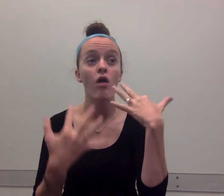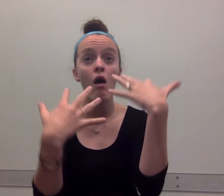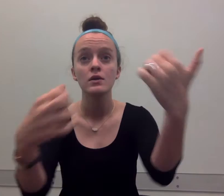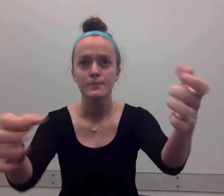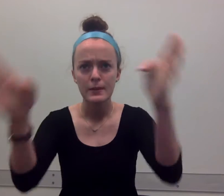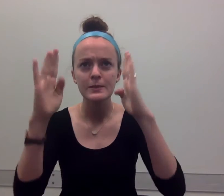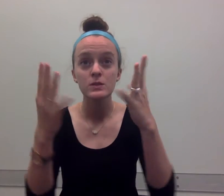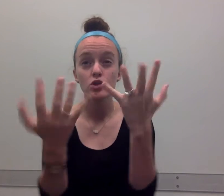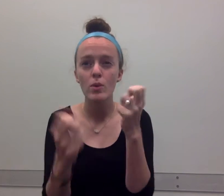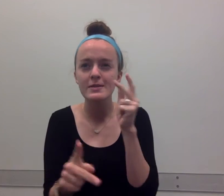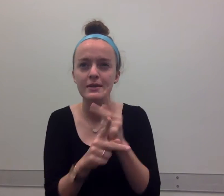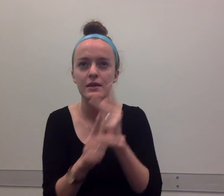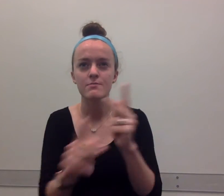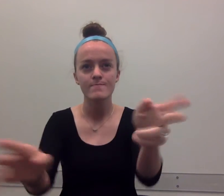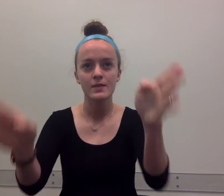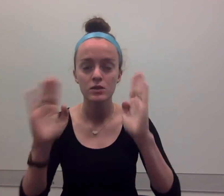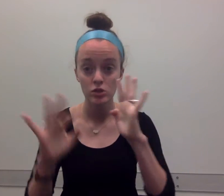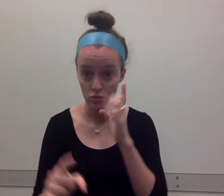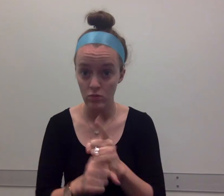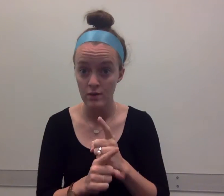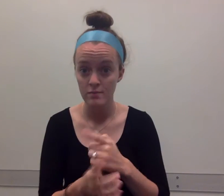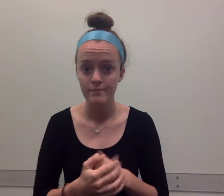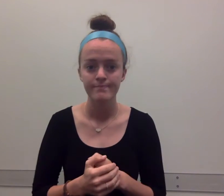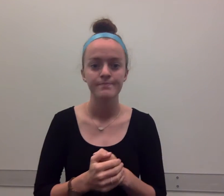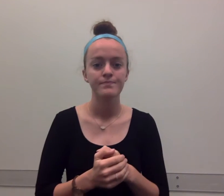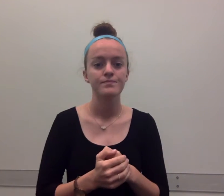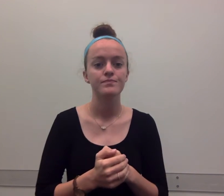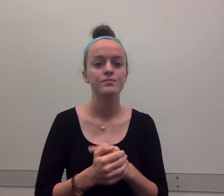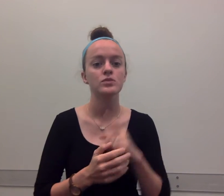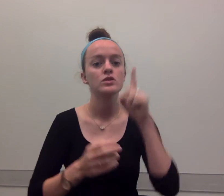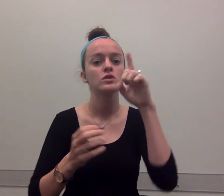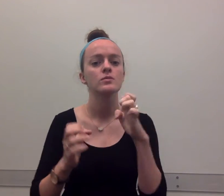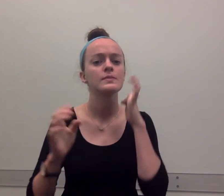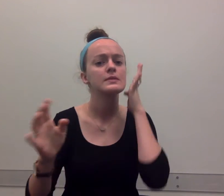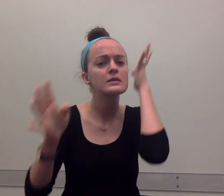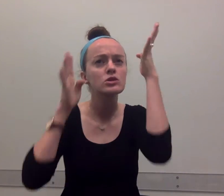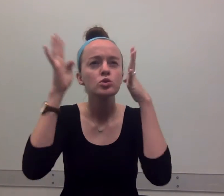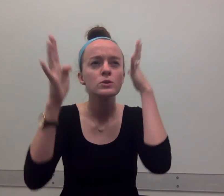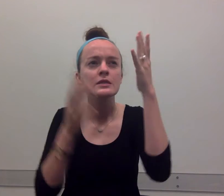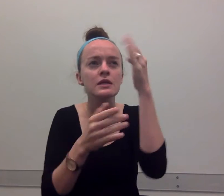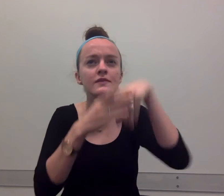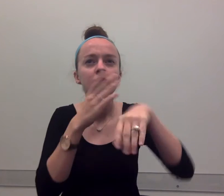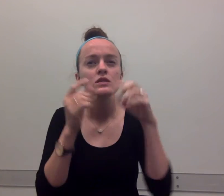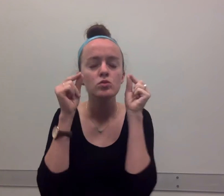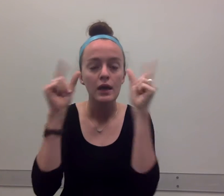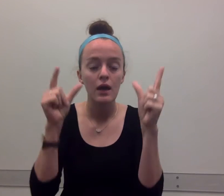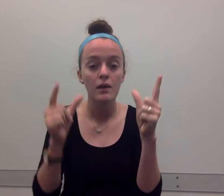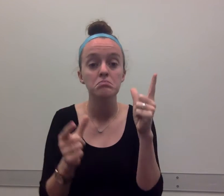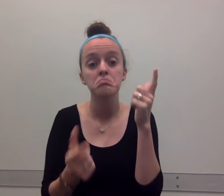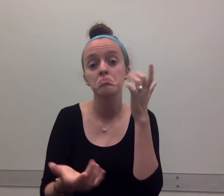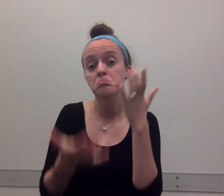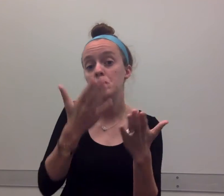want to be creative in doing that. So in order to be creative during the wake up, some ideas may be to tell a